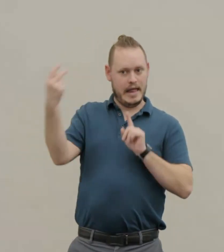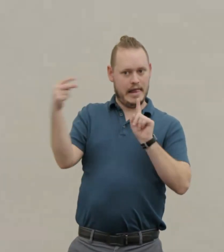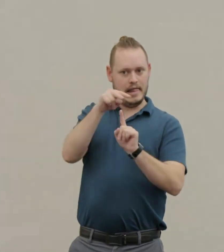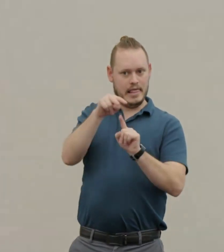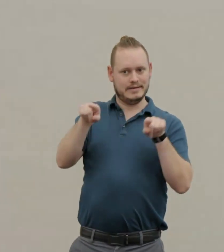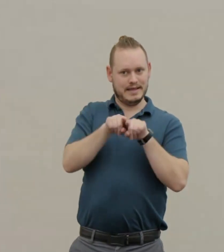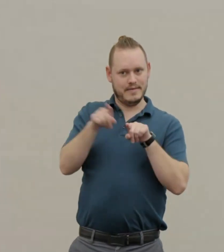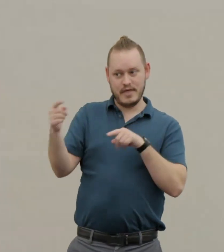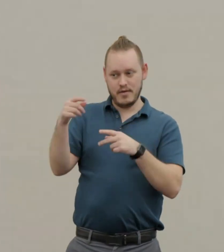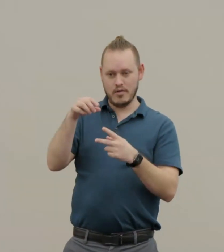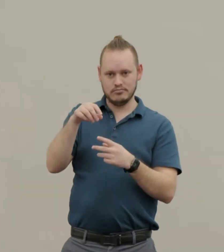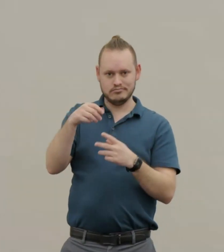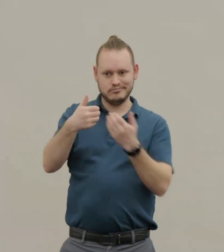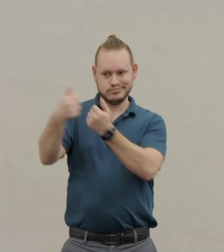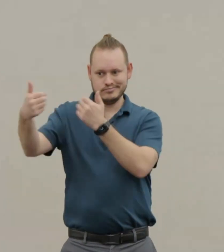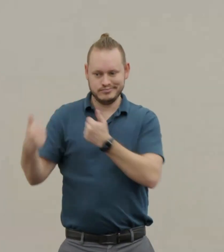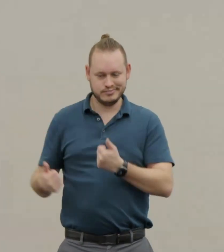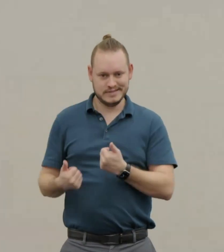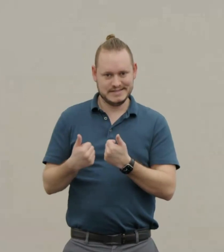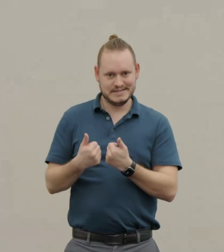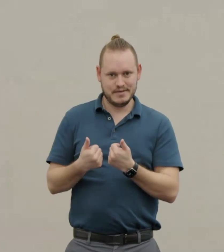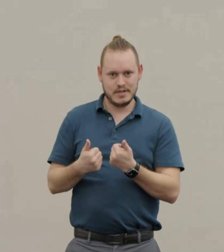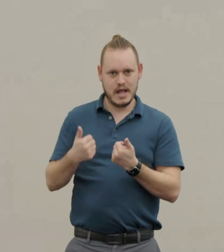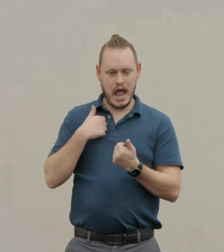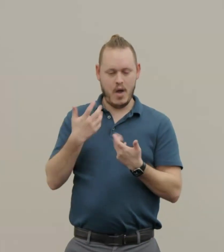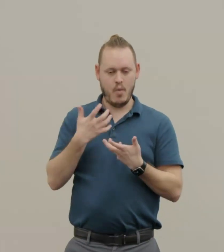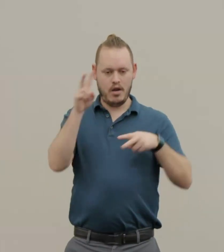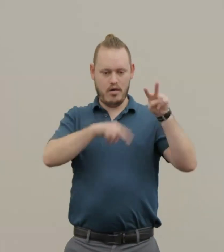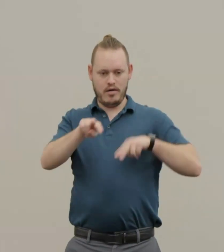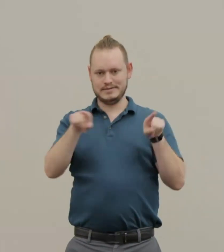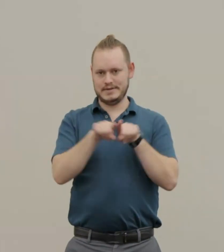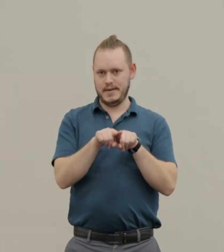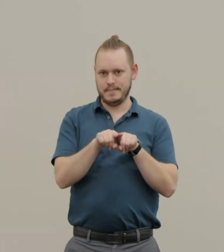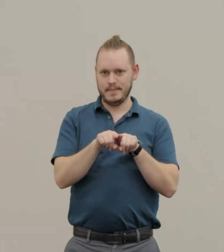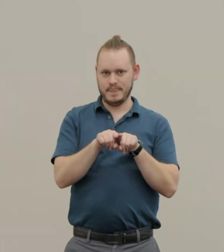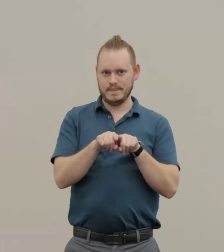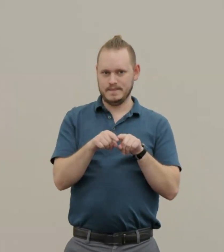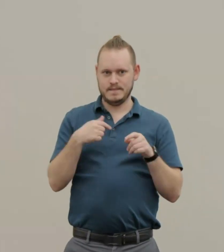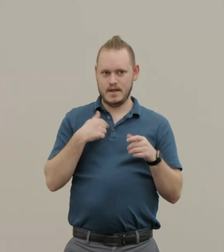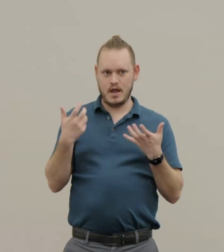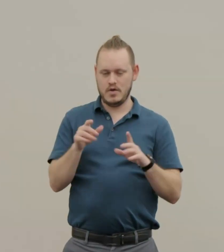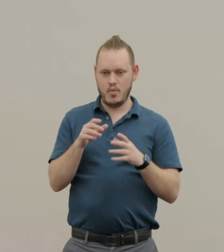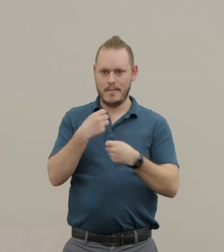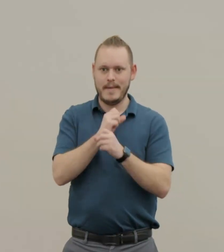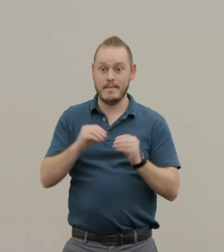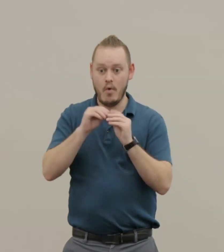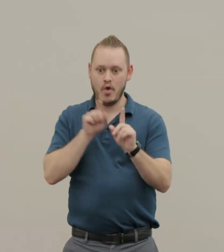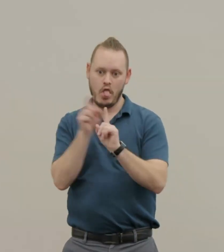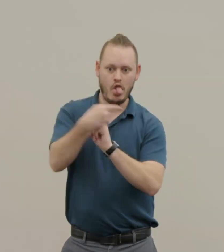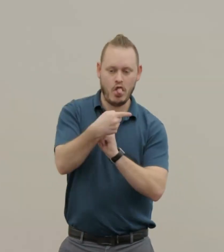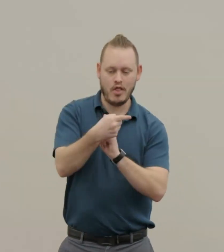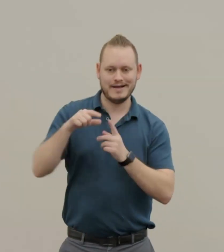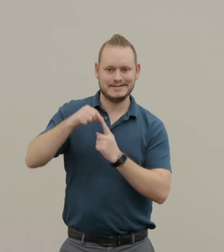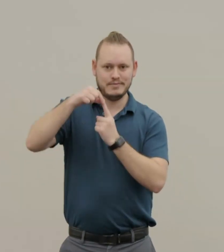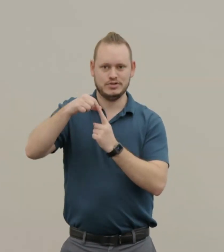They're pulled out separately. I want to treat them the same because, again, I don't want to loophole the exceptions.